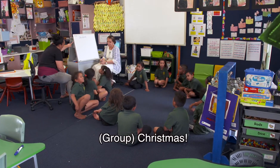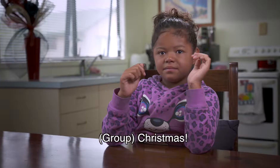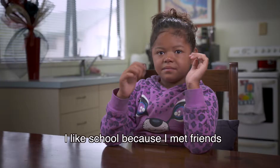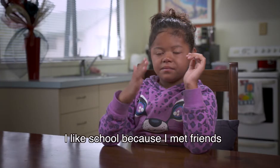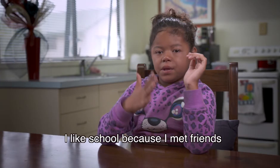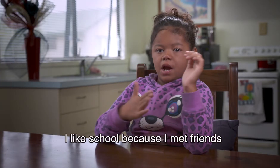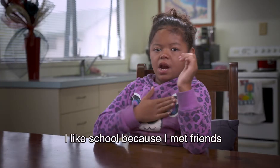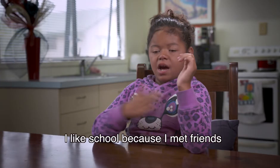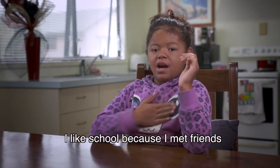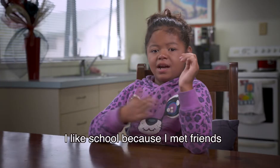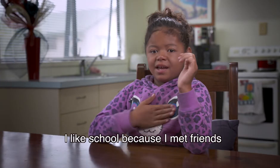Christmas.